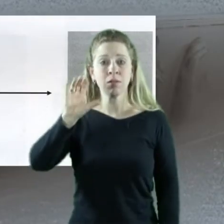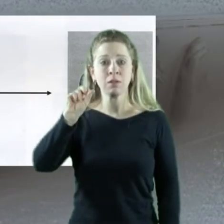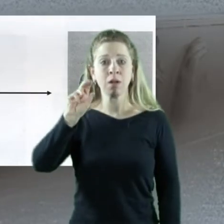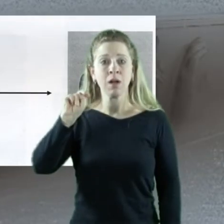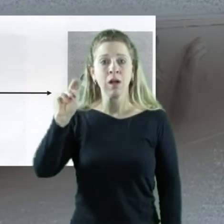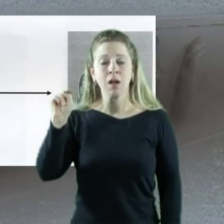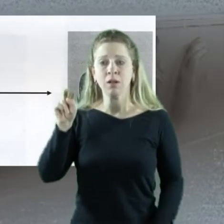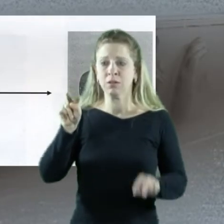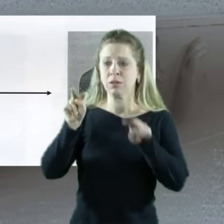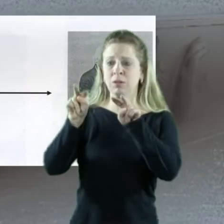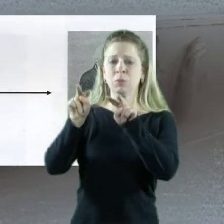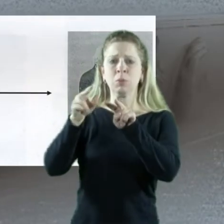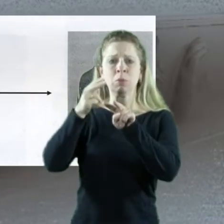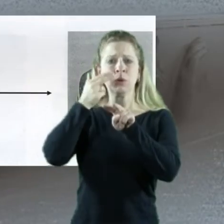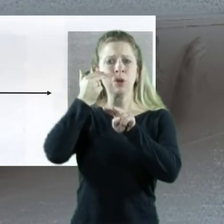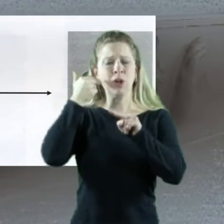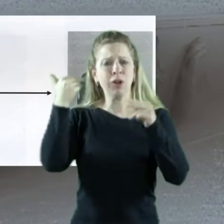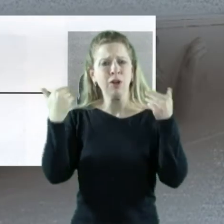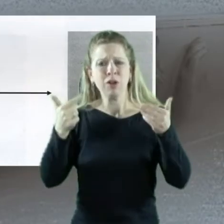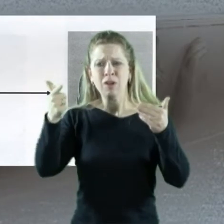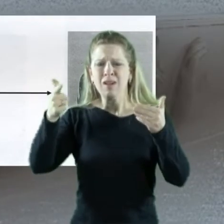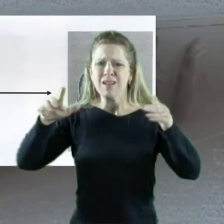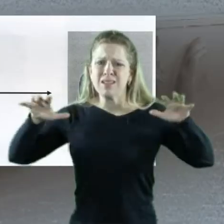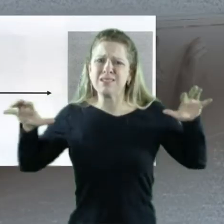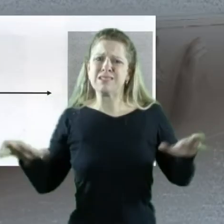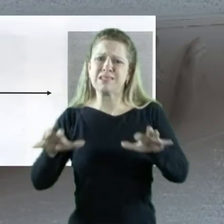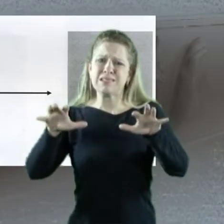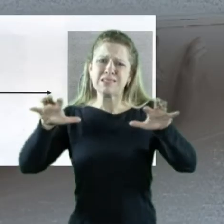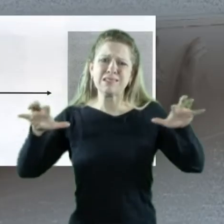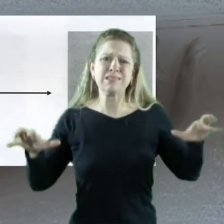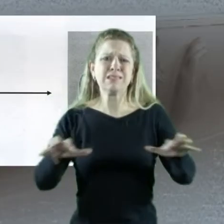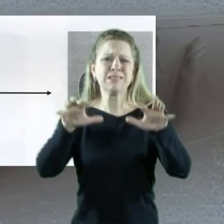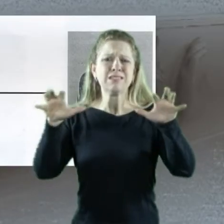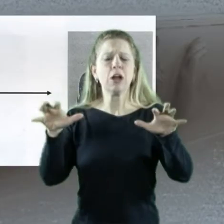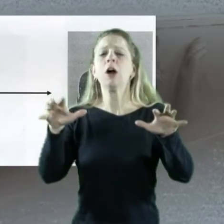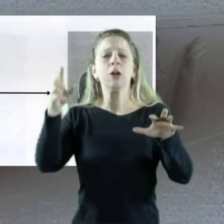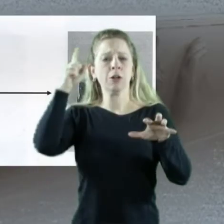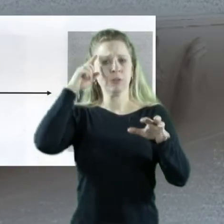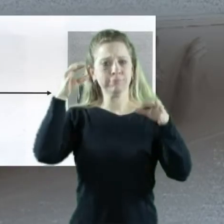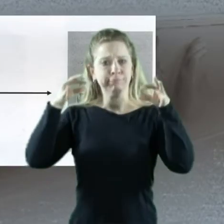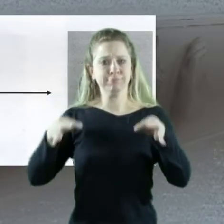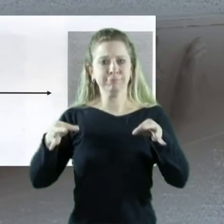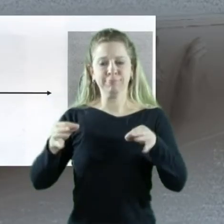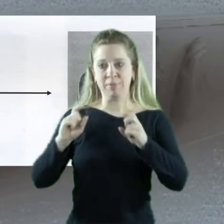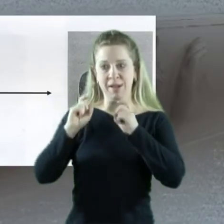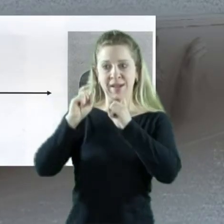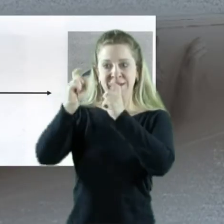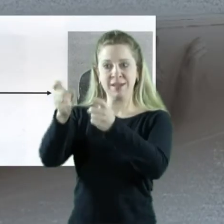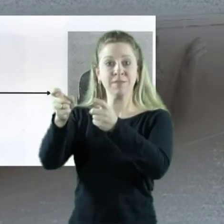In 1850, deaf people from Connecticut gave Clerc a silver pitcher and tray.